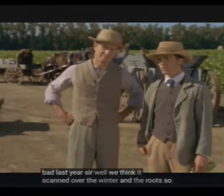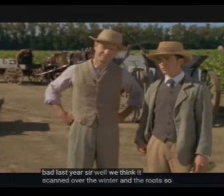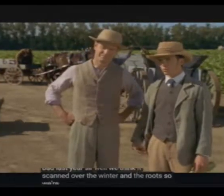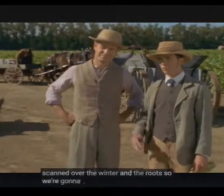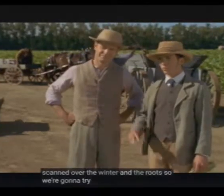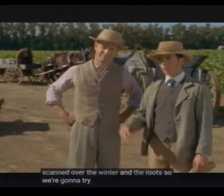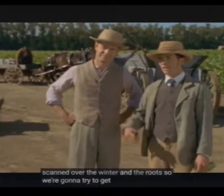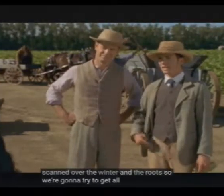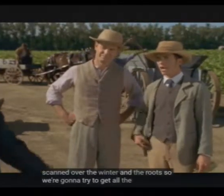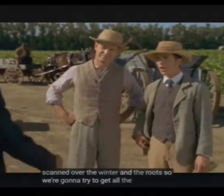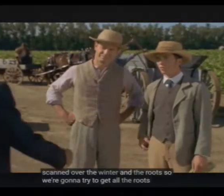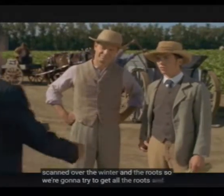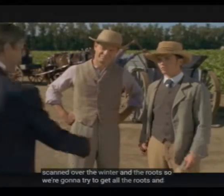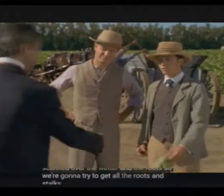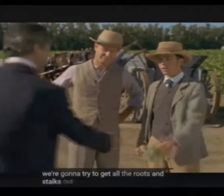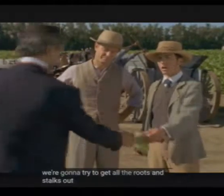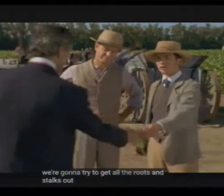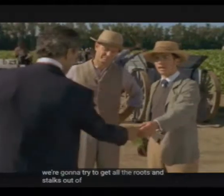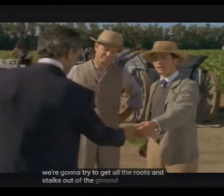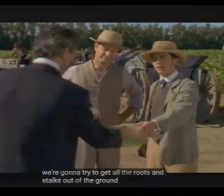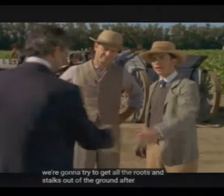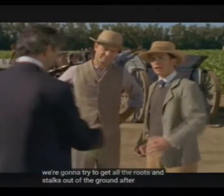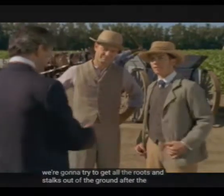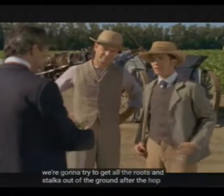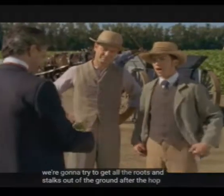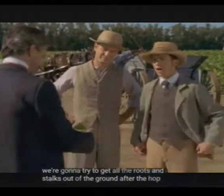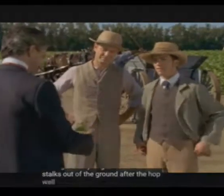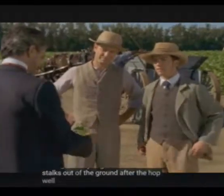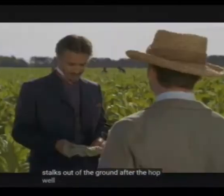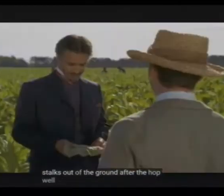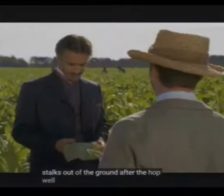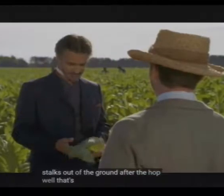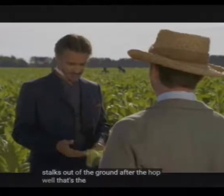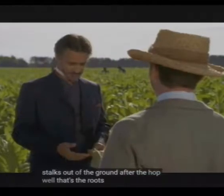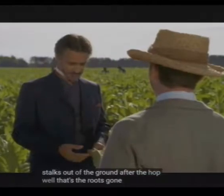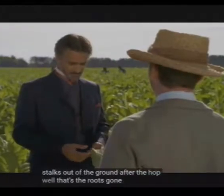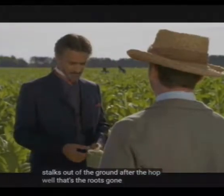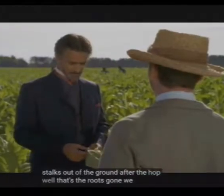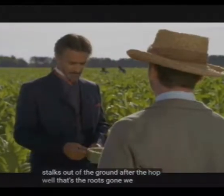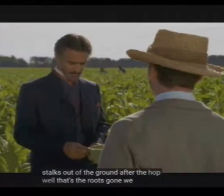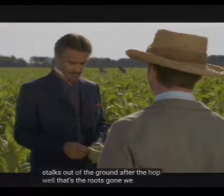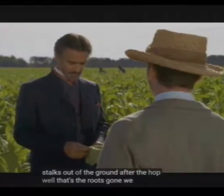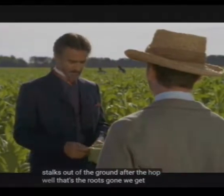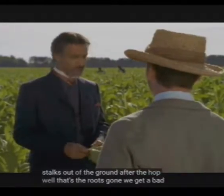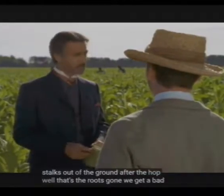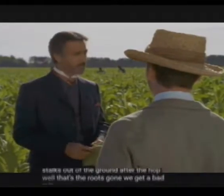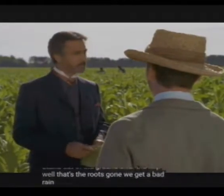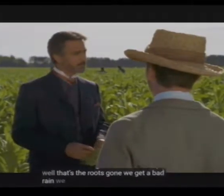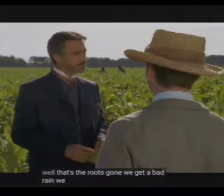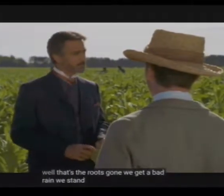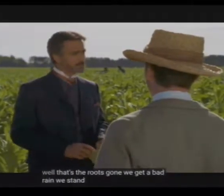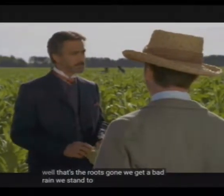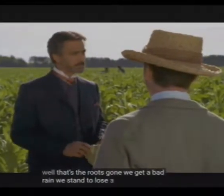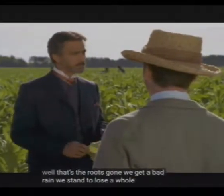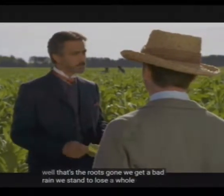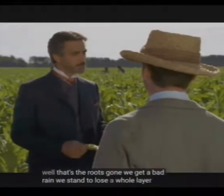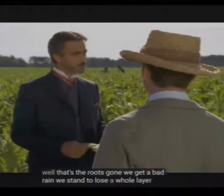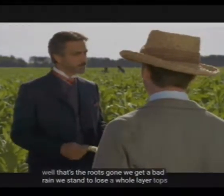we're going to try to get all the roots and stalks out of the ground after the harvest. Well, with the roots gone, if we get a bad rain, we stand to lose a whole layer of